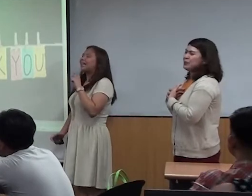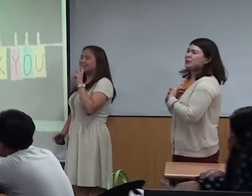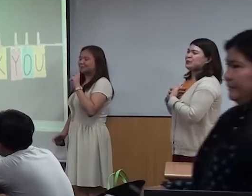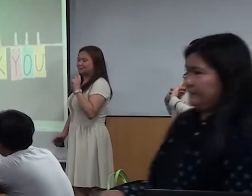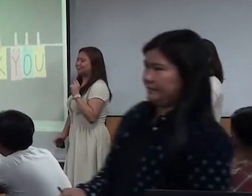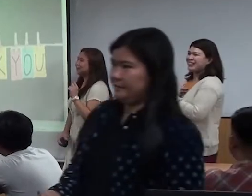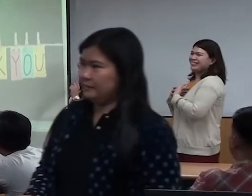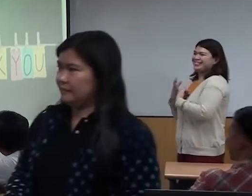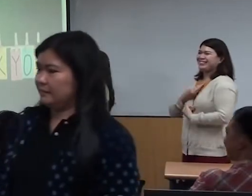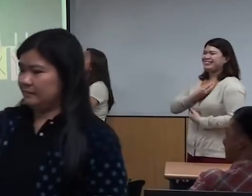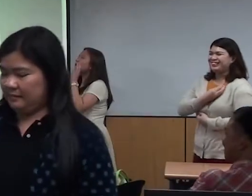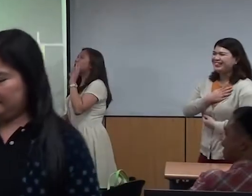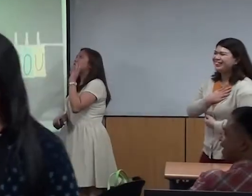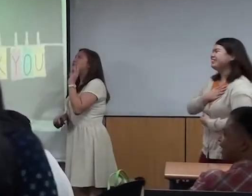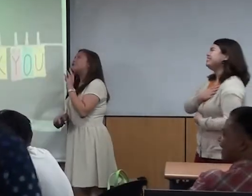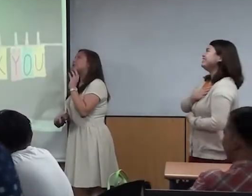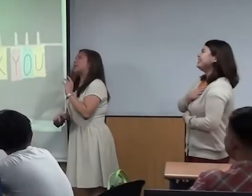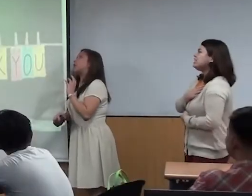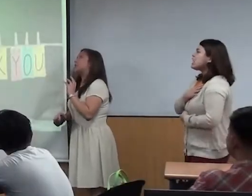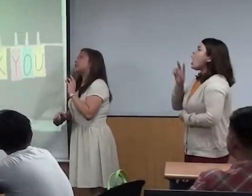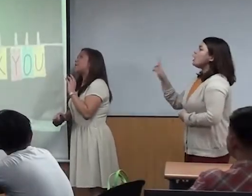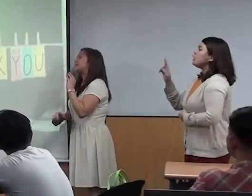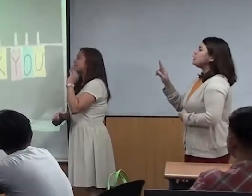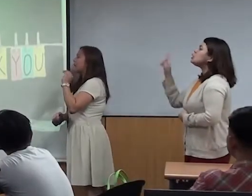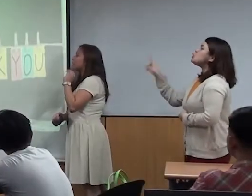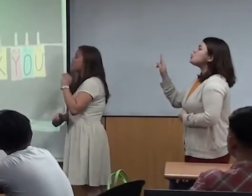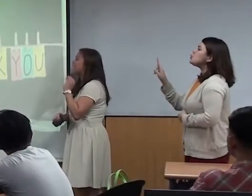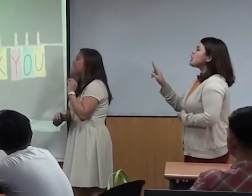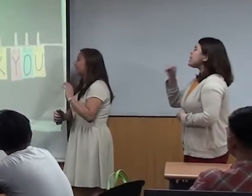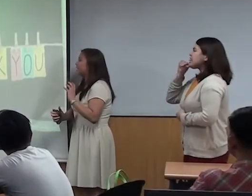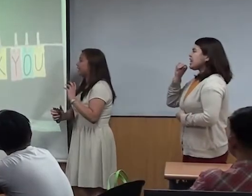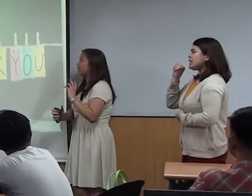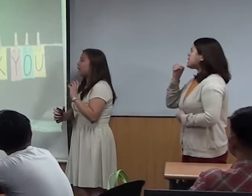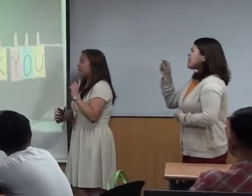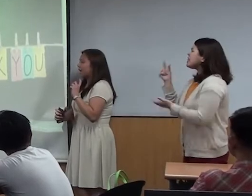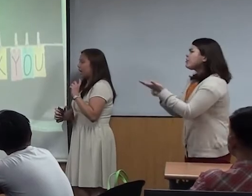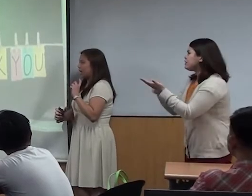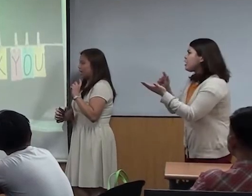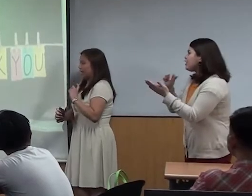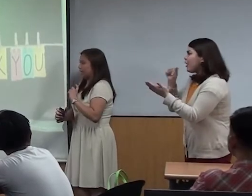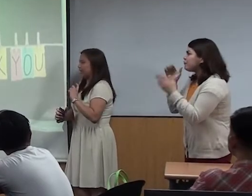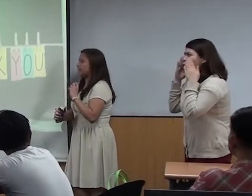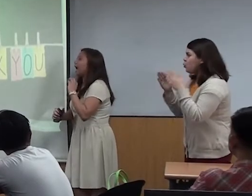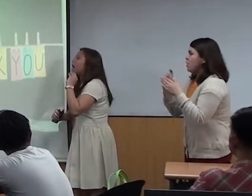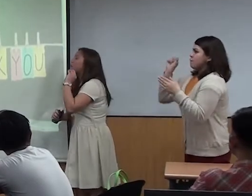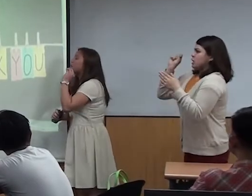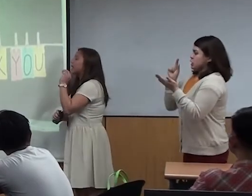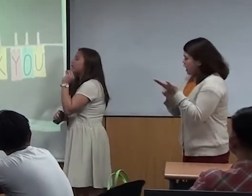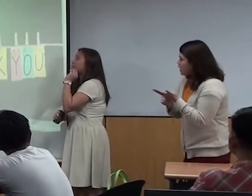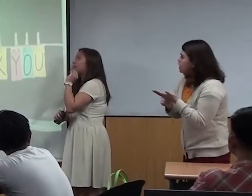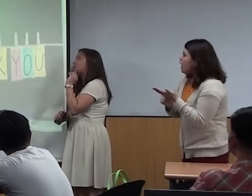Okay, wait. So, when we use those, it's not usually graded.